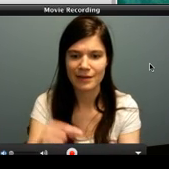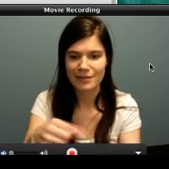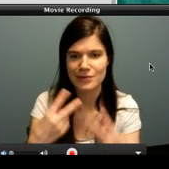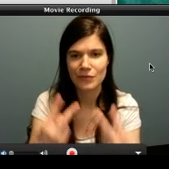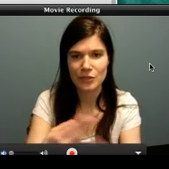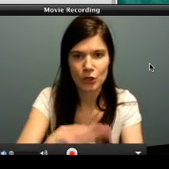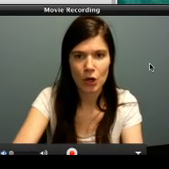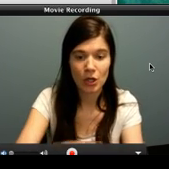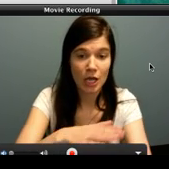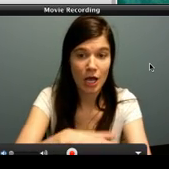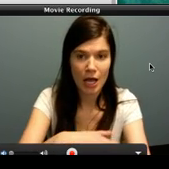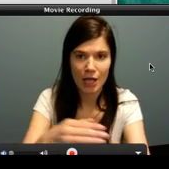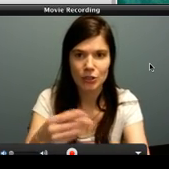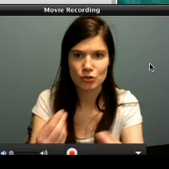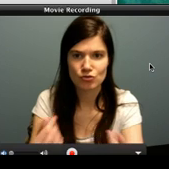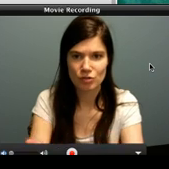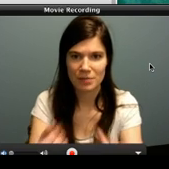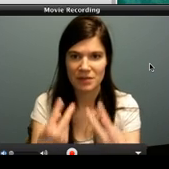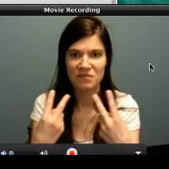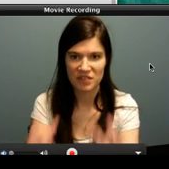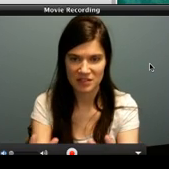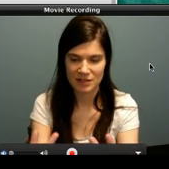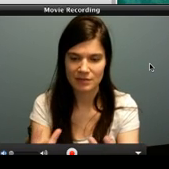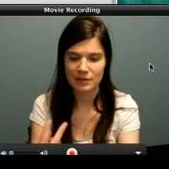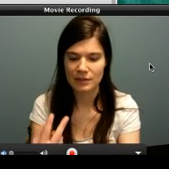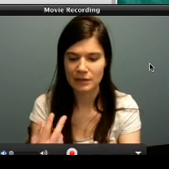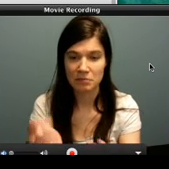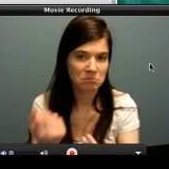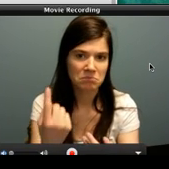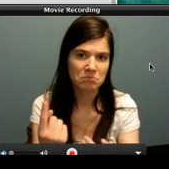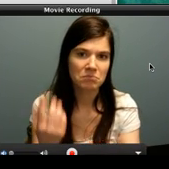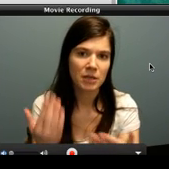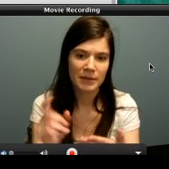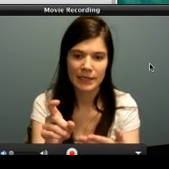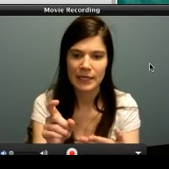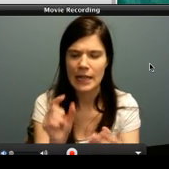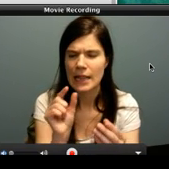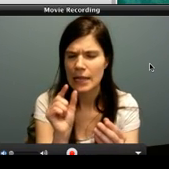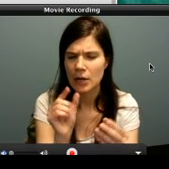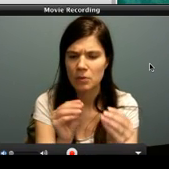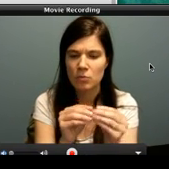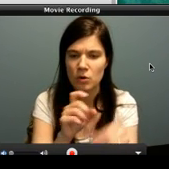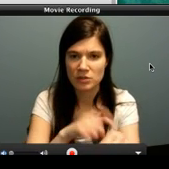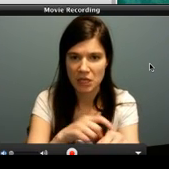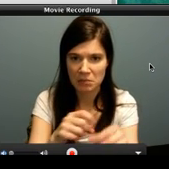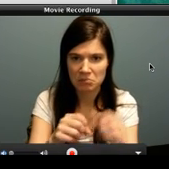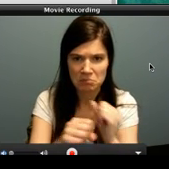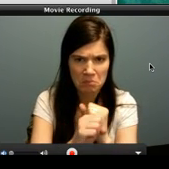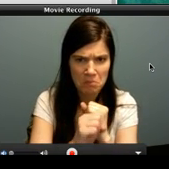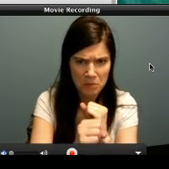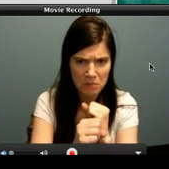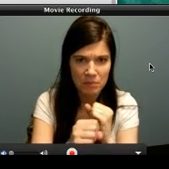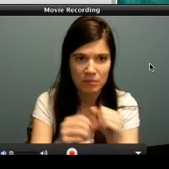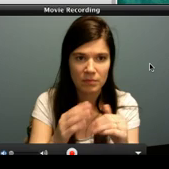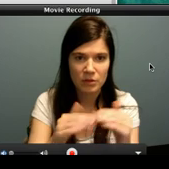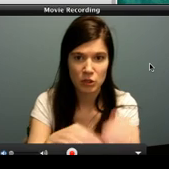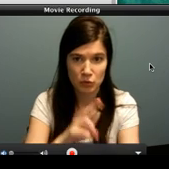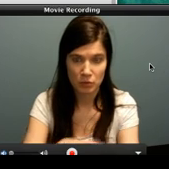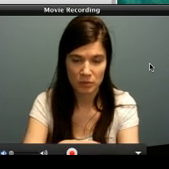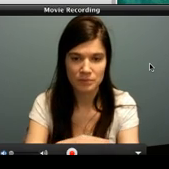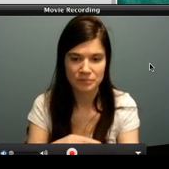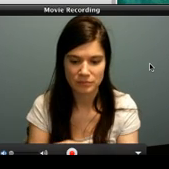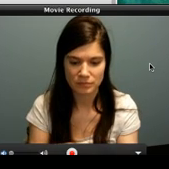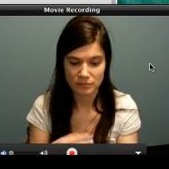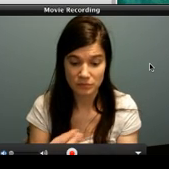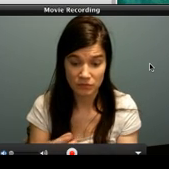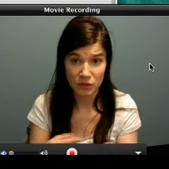visits and generally require a little more time than your regular treatment days. You may encounter side effects during your